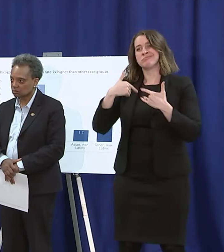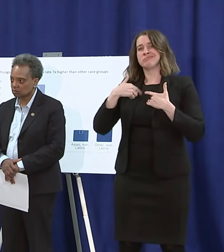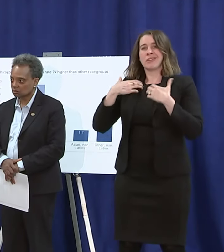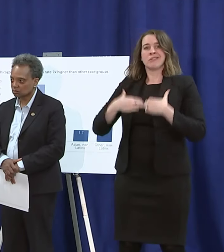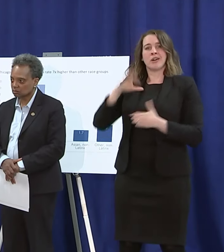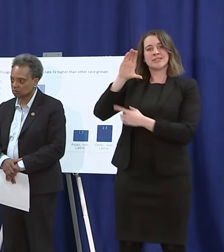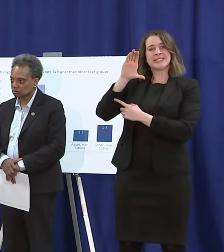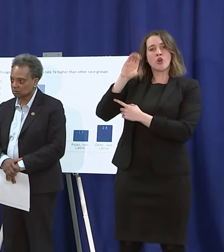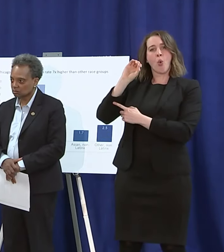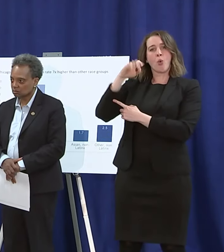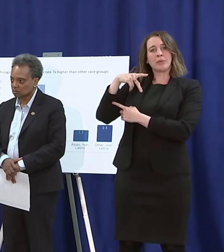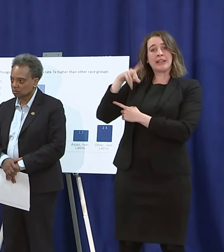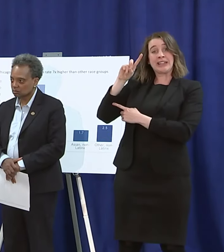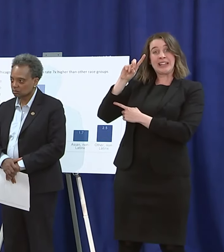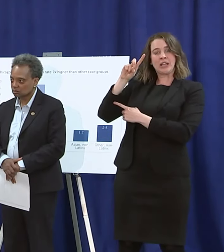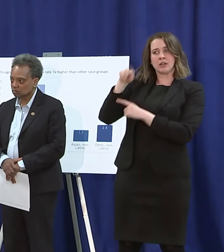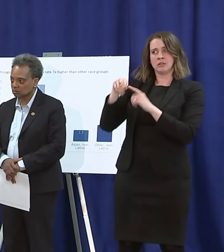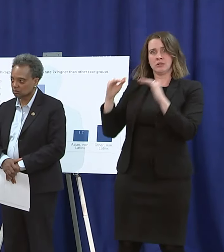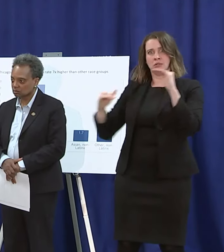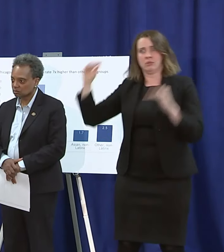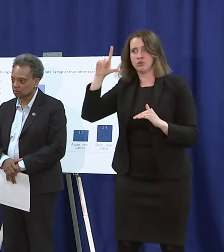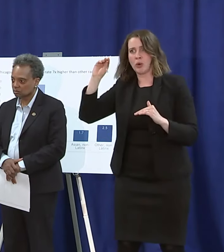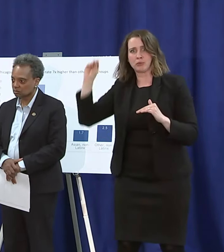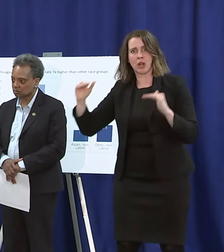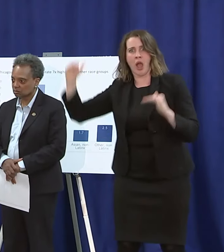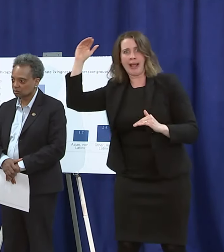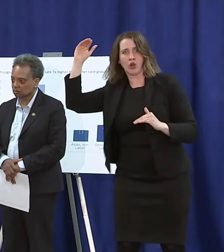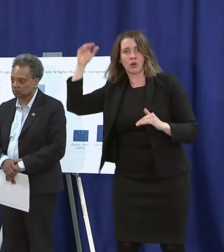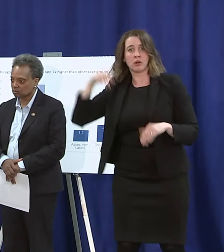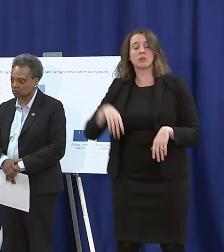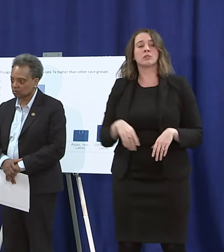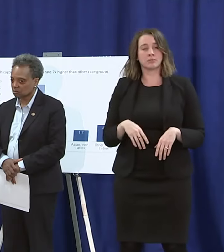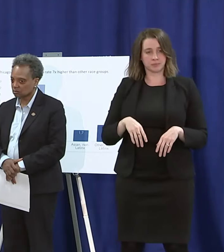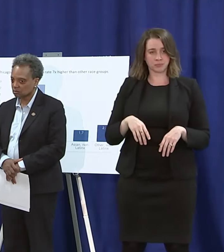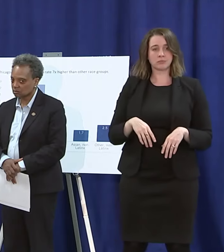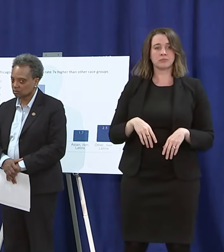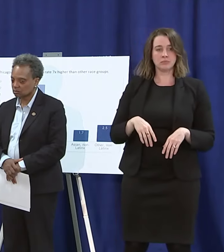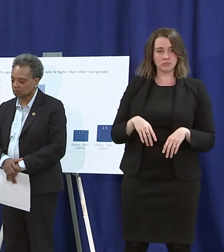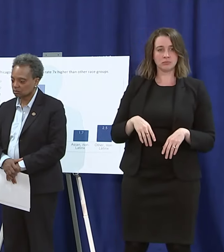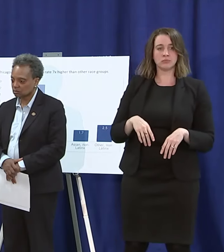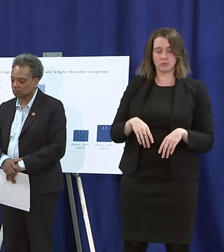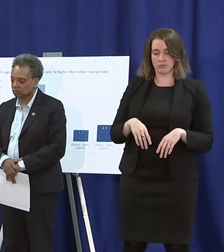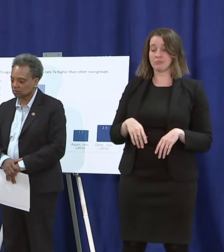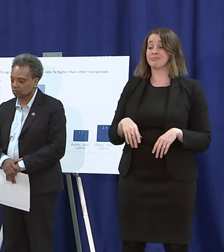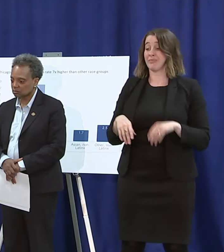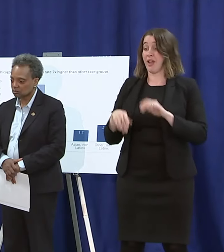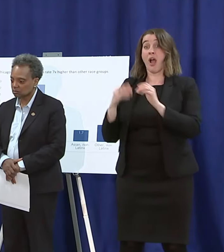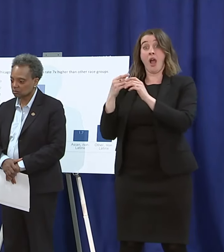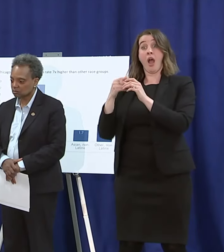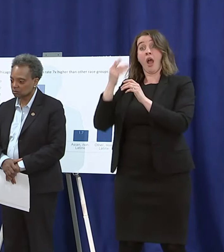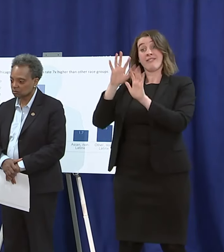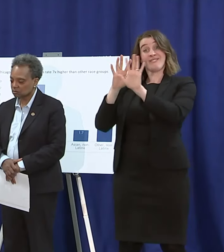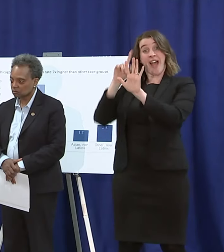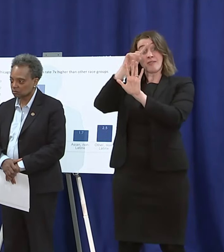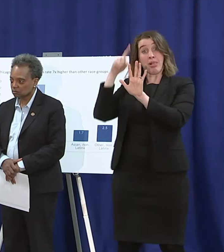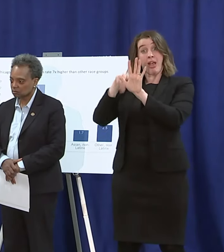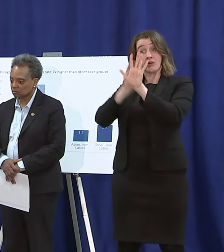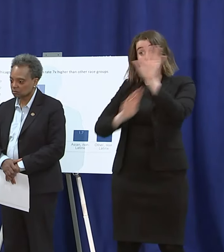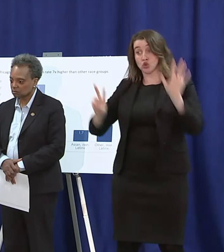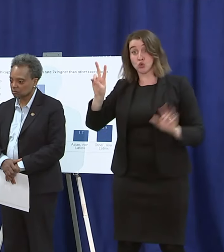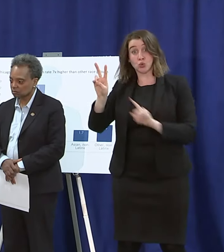than 20% higher. Almost 2 of every 5 black adults in Chicago has been diagnosed with high blood pressure, a